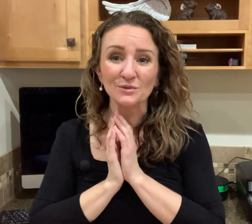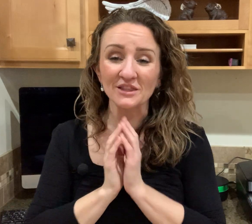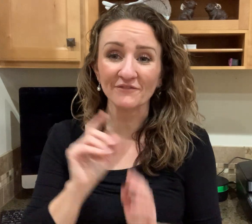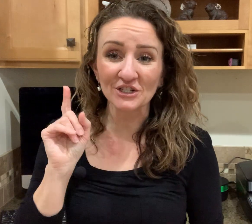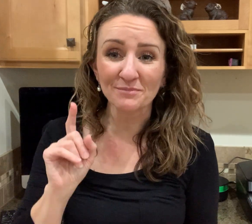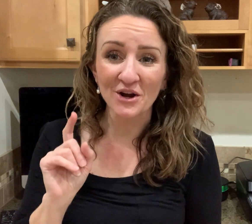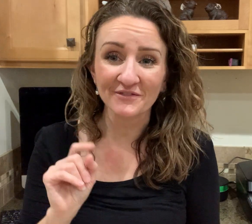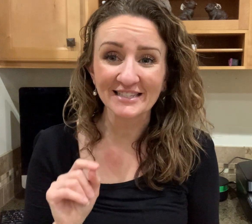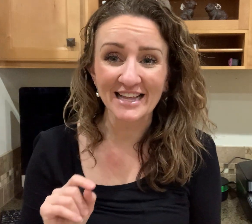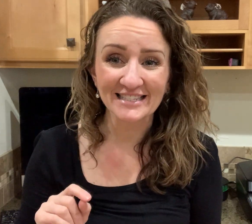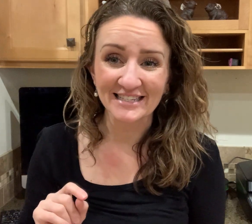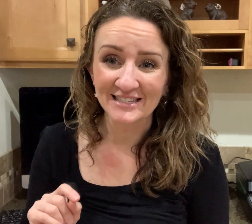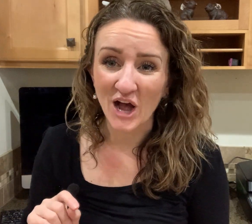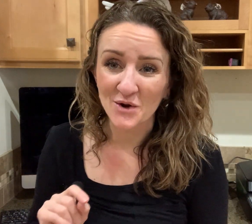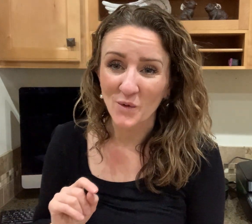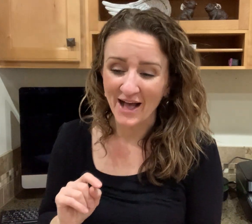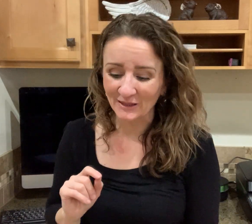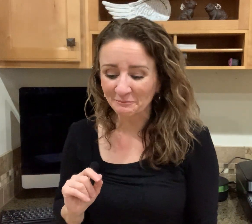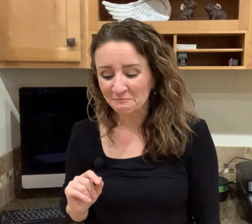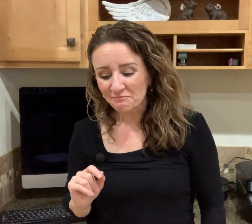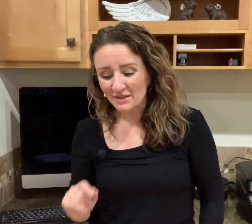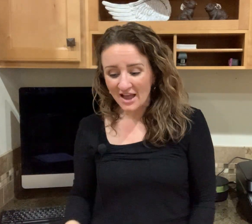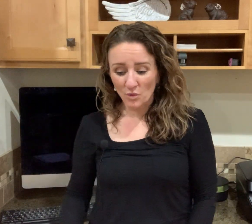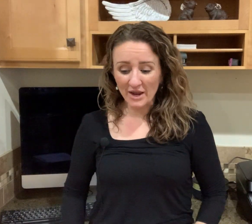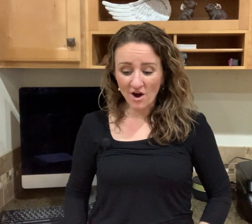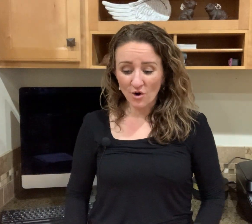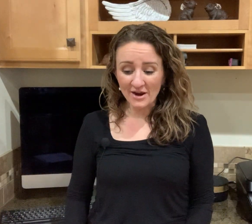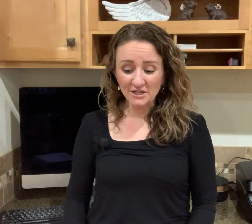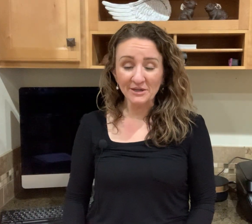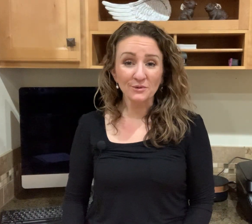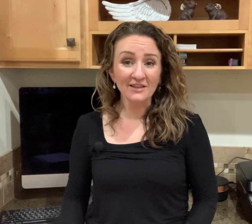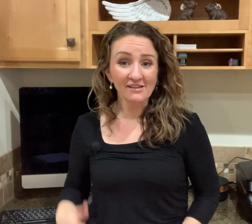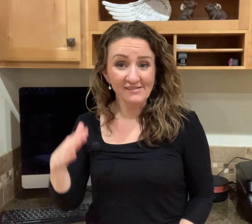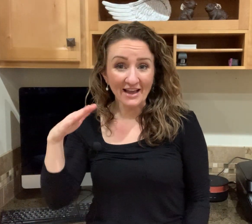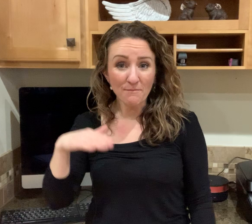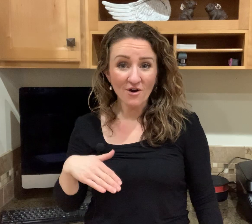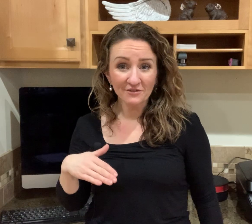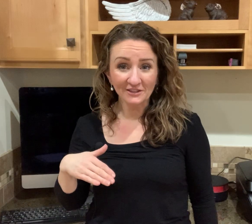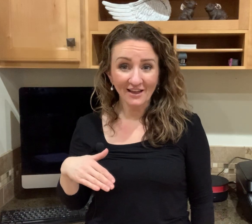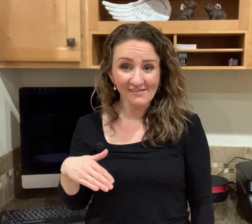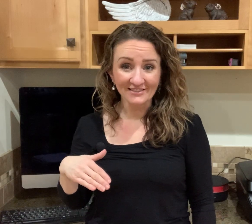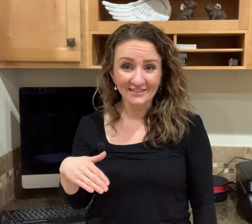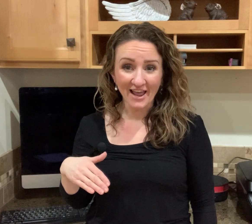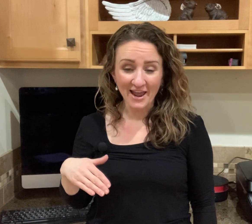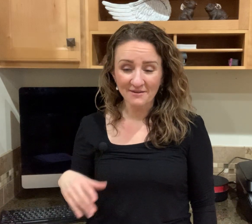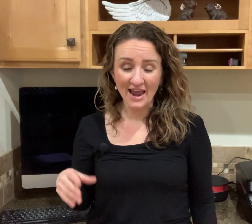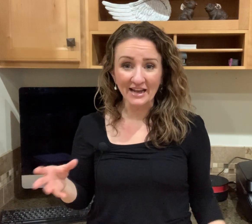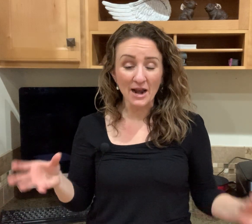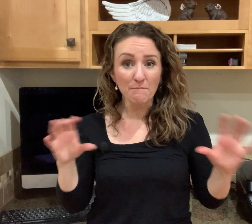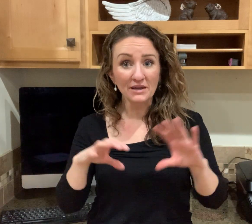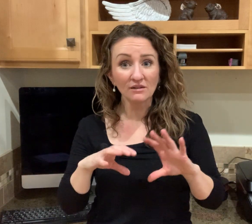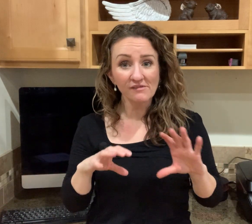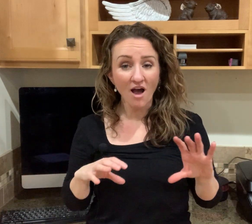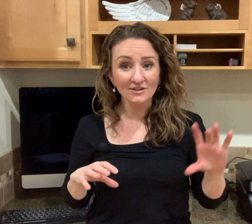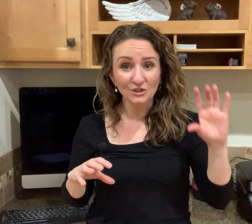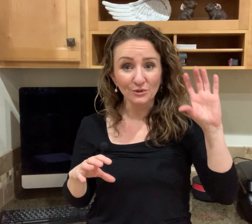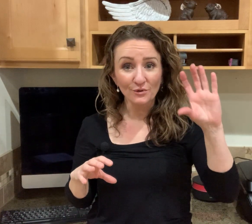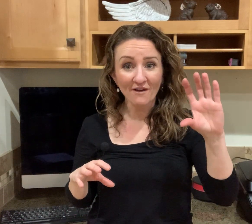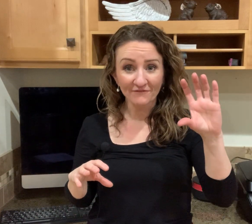practice with the first part of this lesson has gone well. We are going to be doing the second part of the lesson today, and it kind of builds on to the